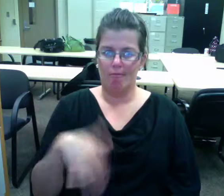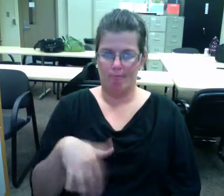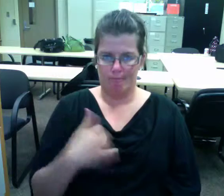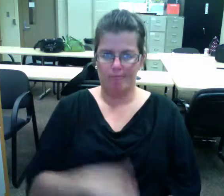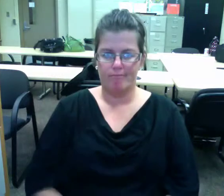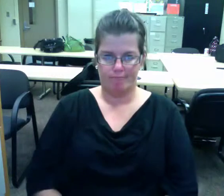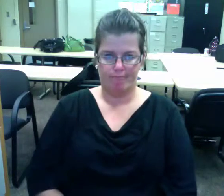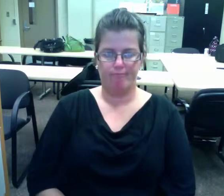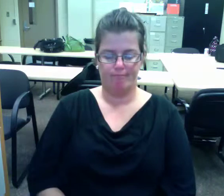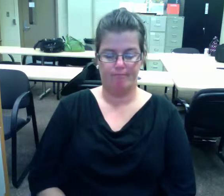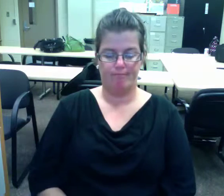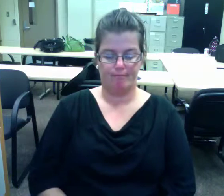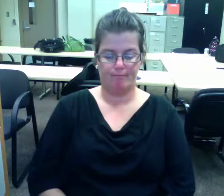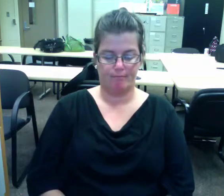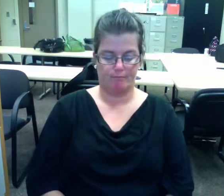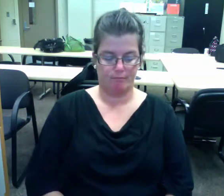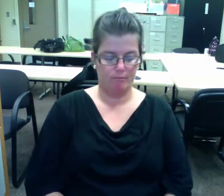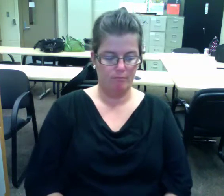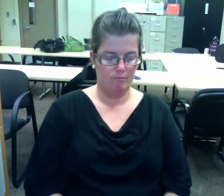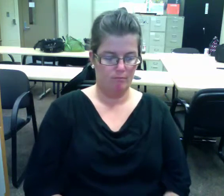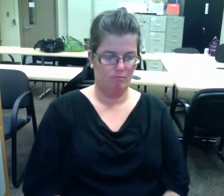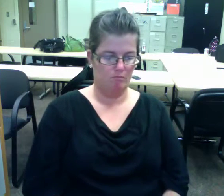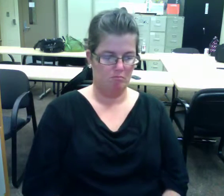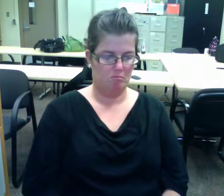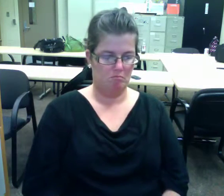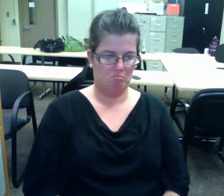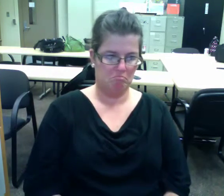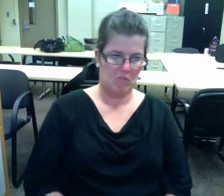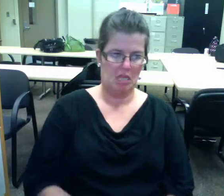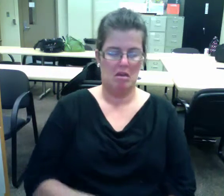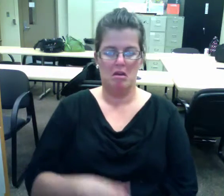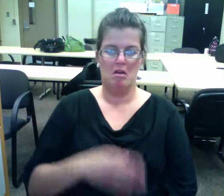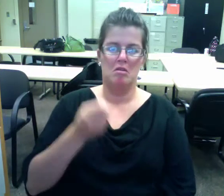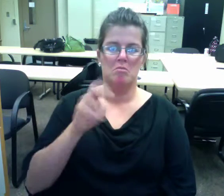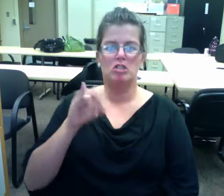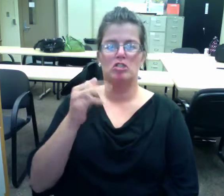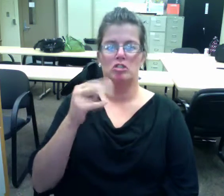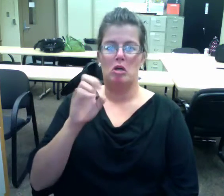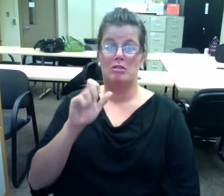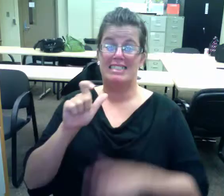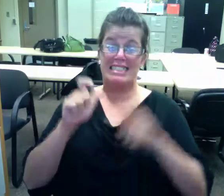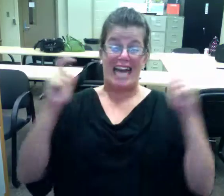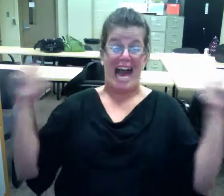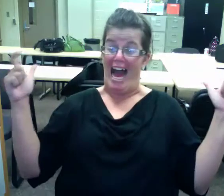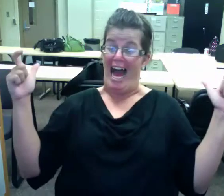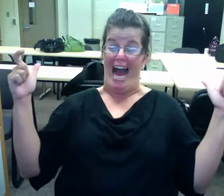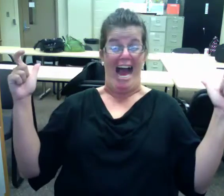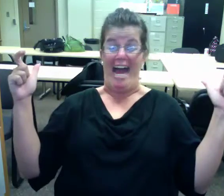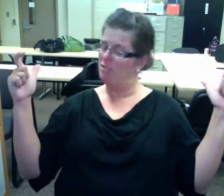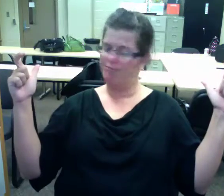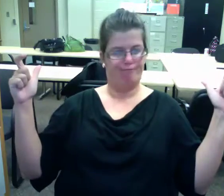Mr. Jones wants a medium-sized square shed with enough room to store